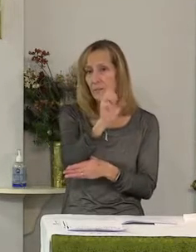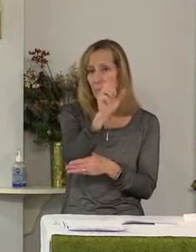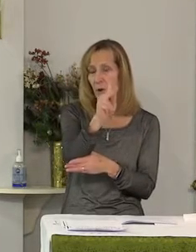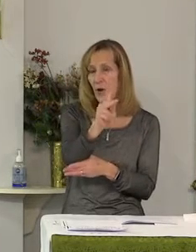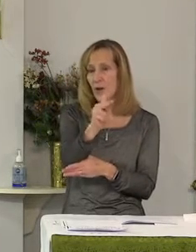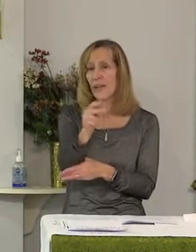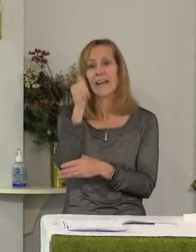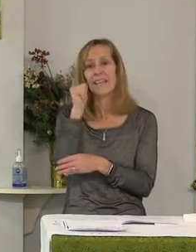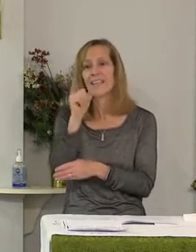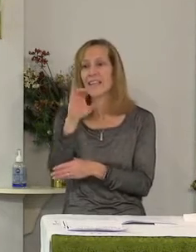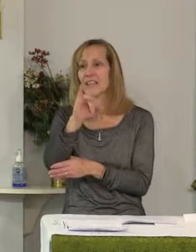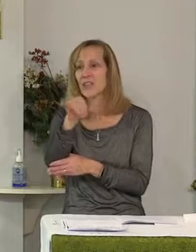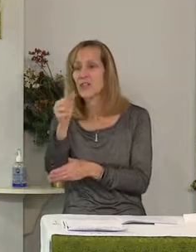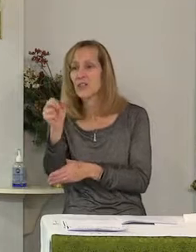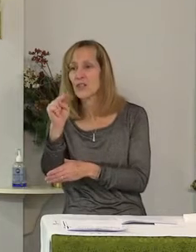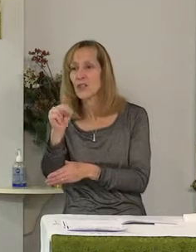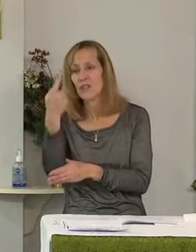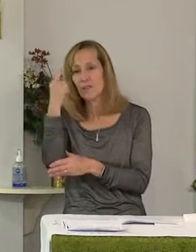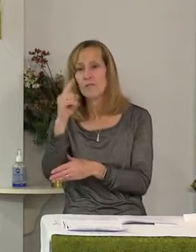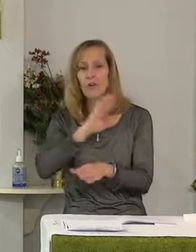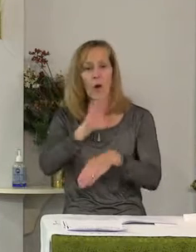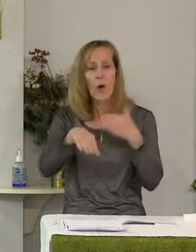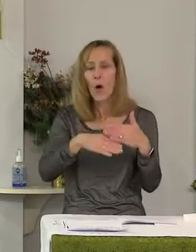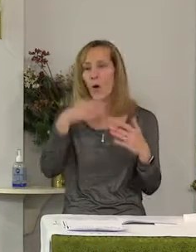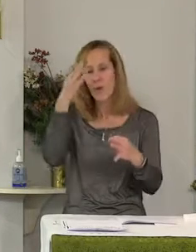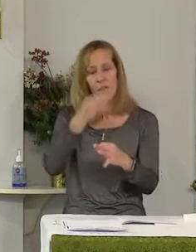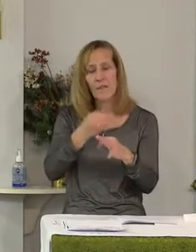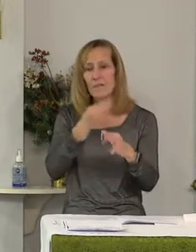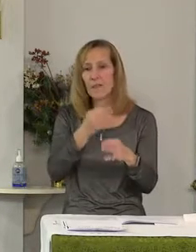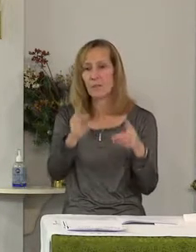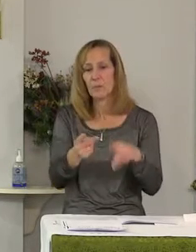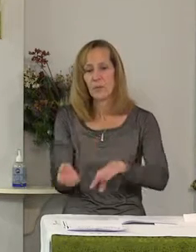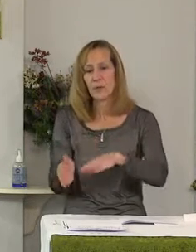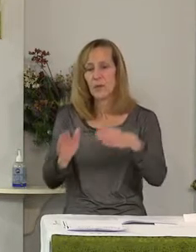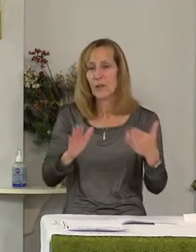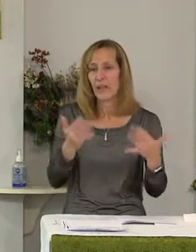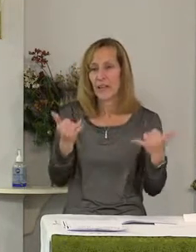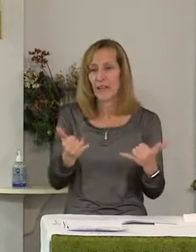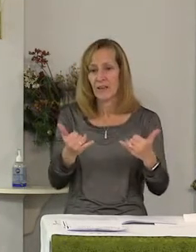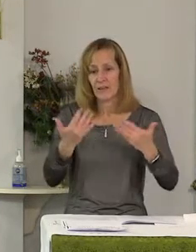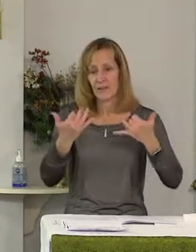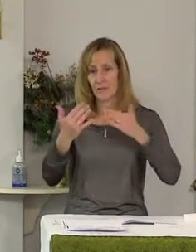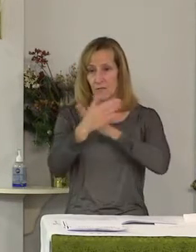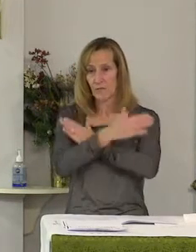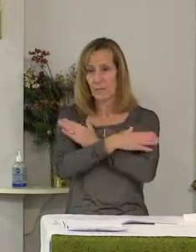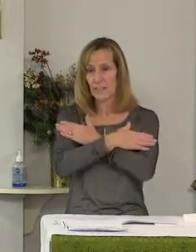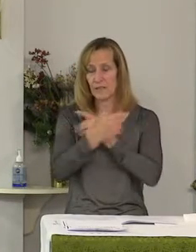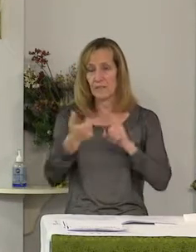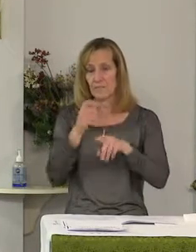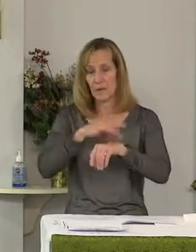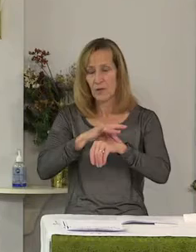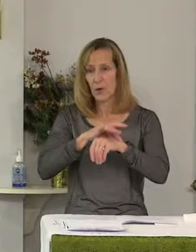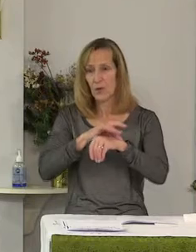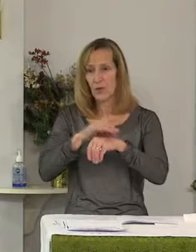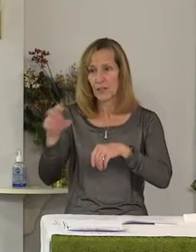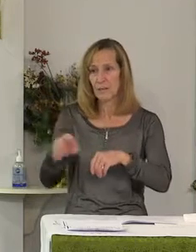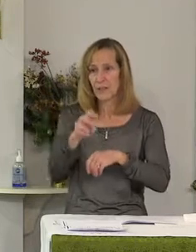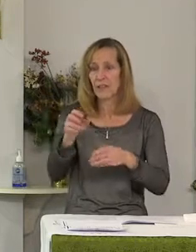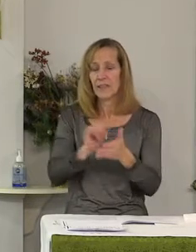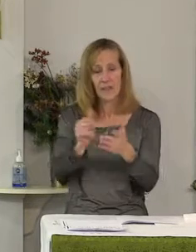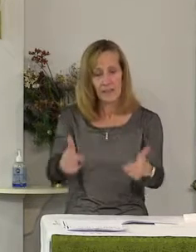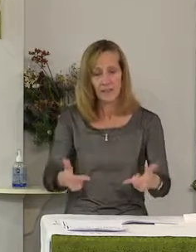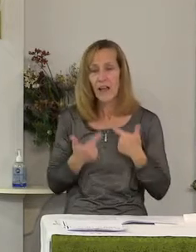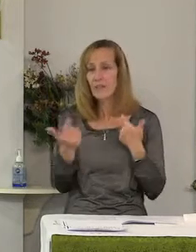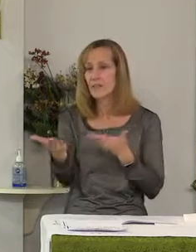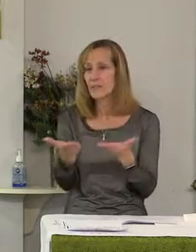Jean, and in thanksgiving for all the faithful departed who now rest from their earthly pilgrimage, that their lives